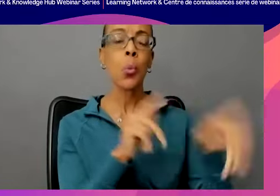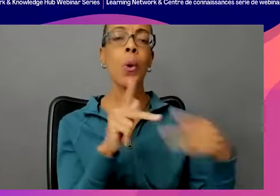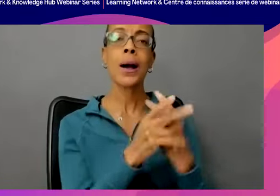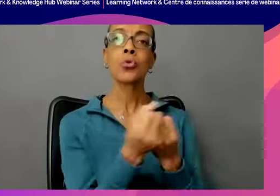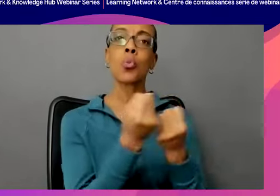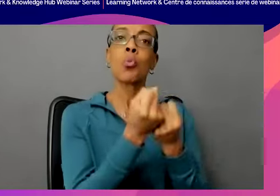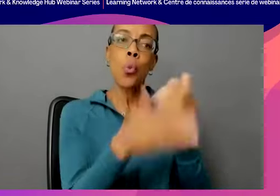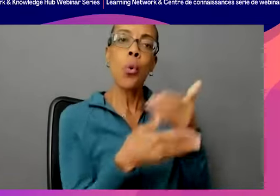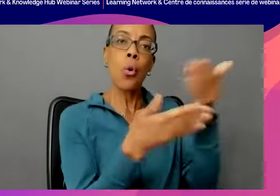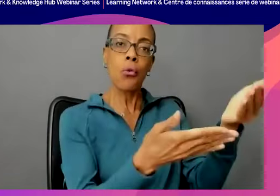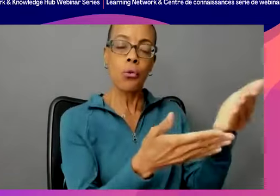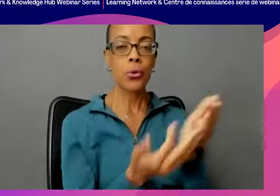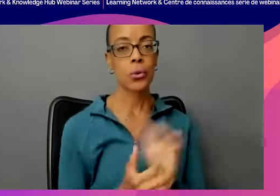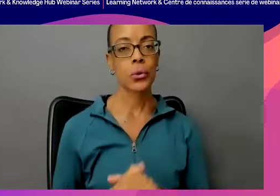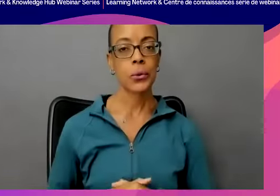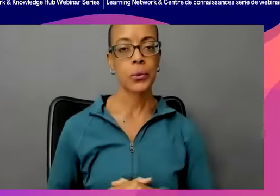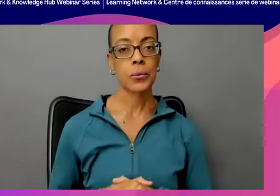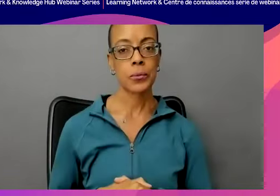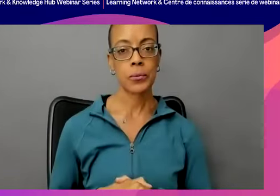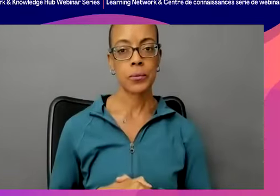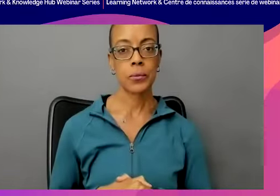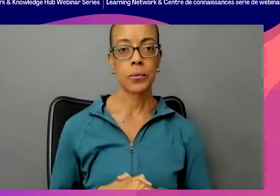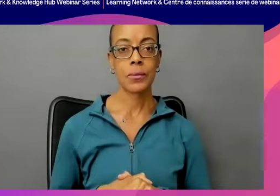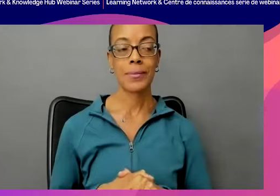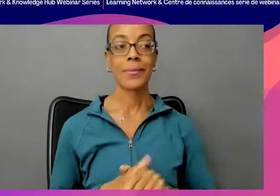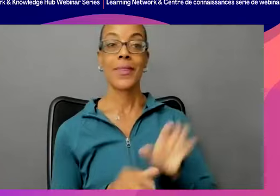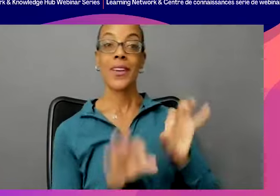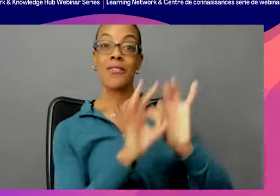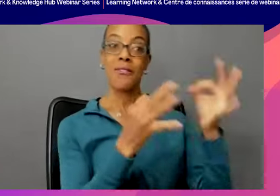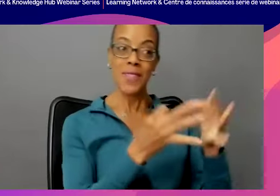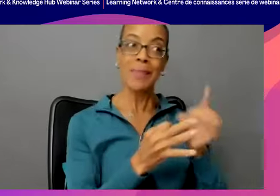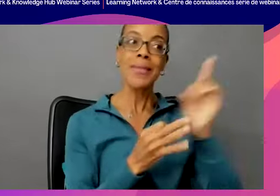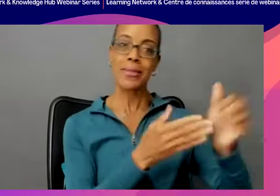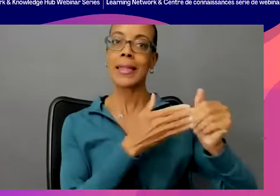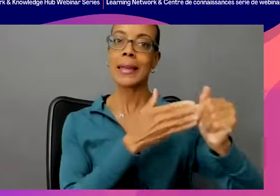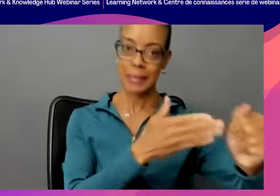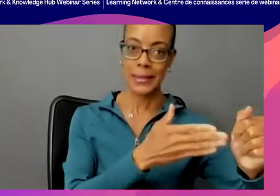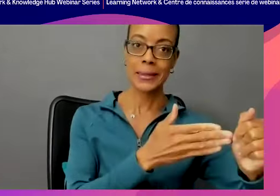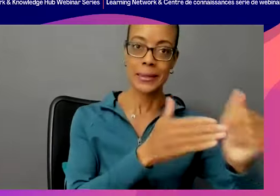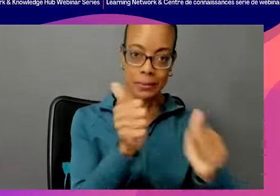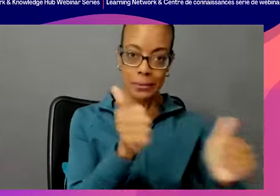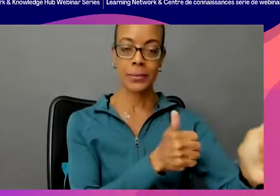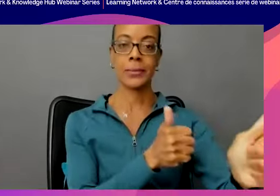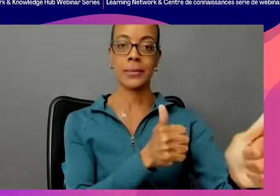to those concerns. Follow their lead in harm reduction.